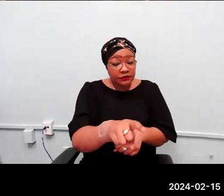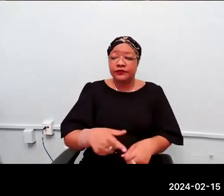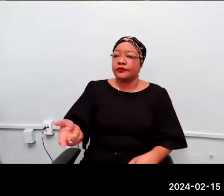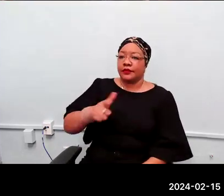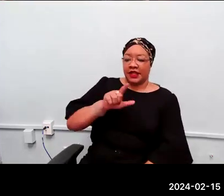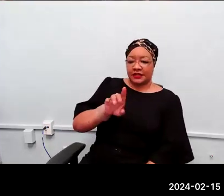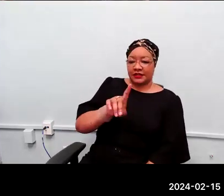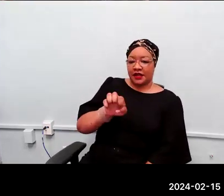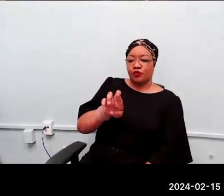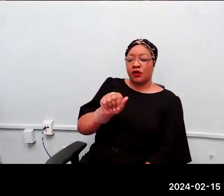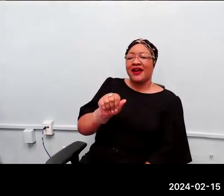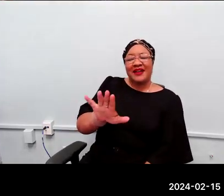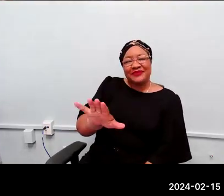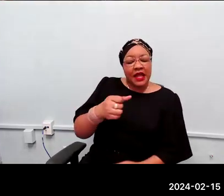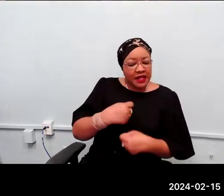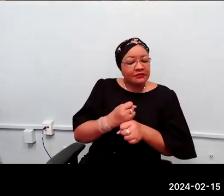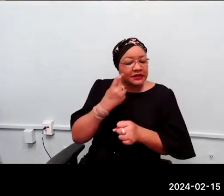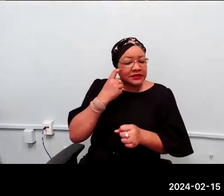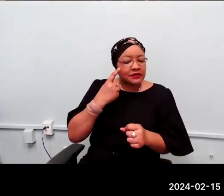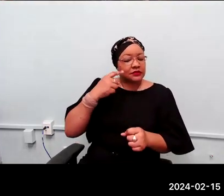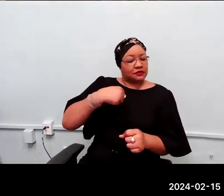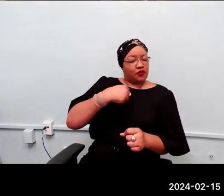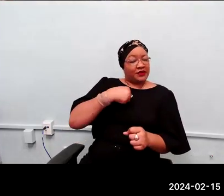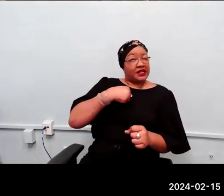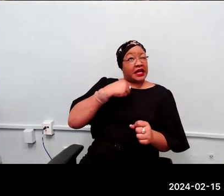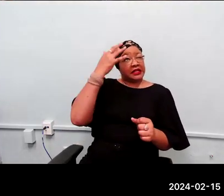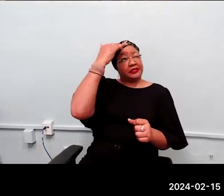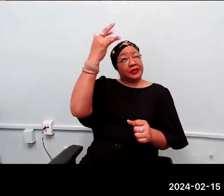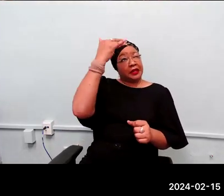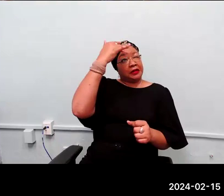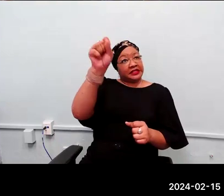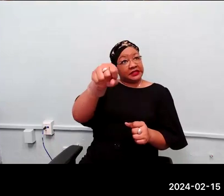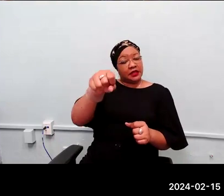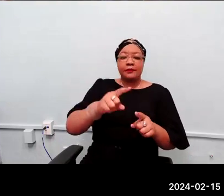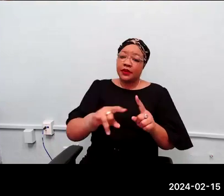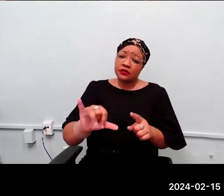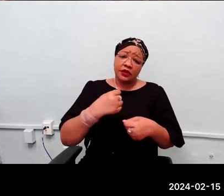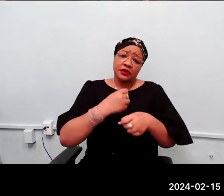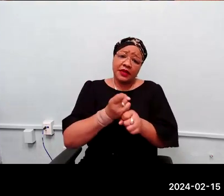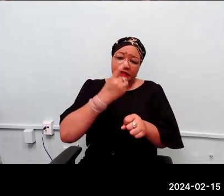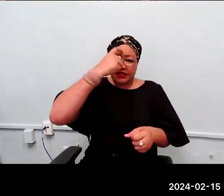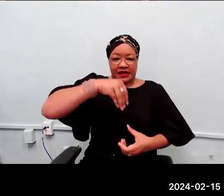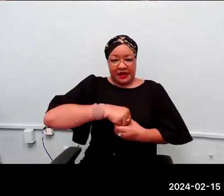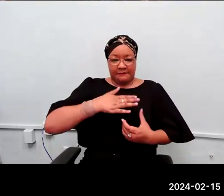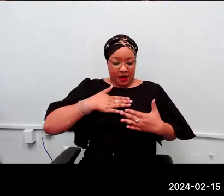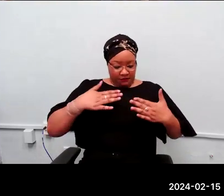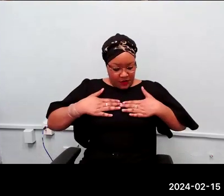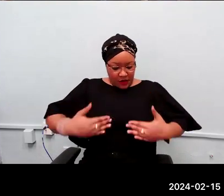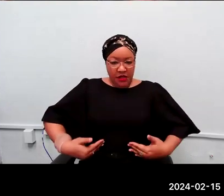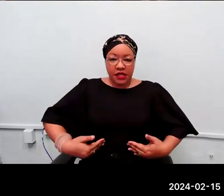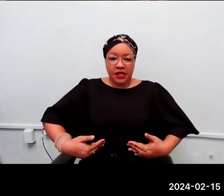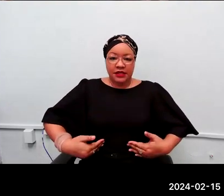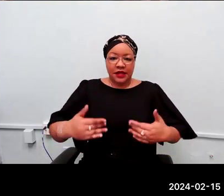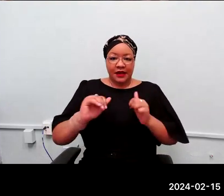it makes sense to me theoretically and conceptually and as a practice, but it also makes sense just in my body, how I take